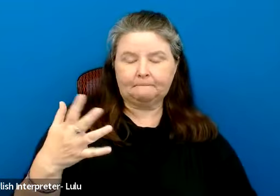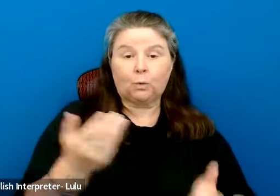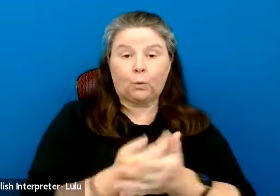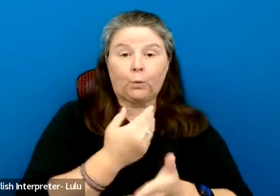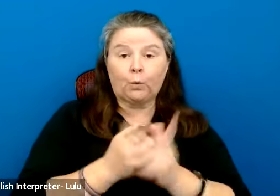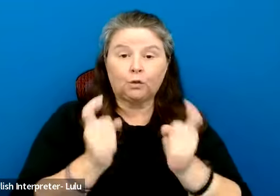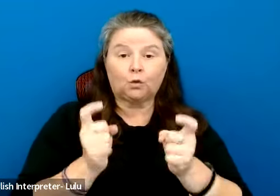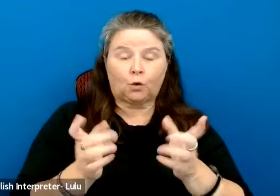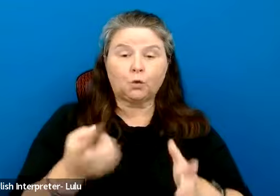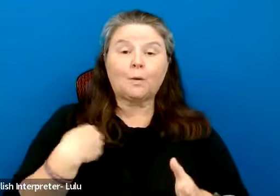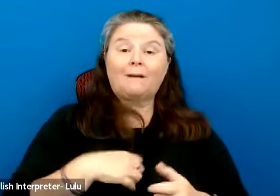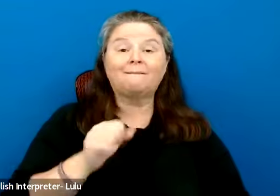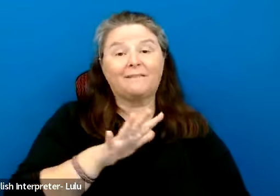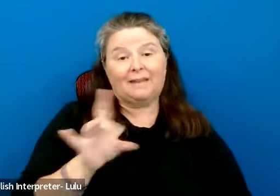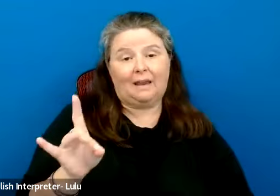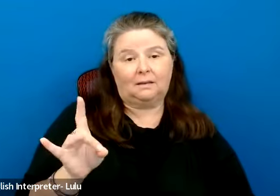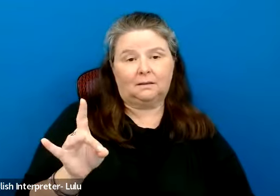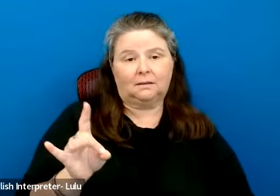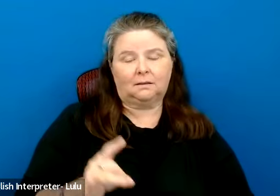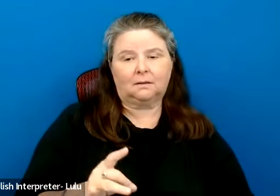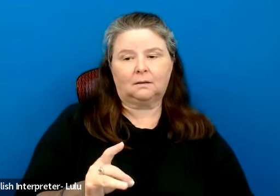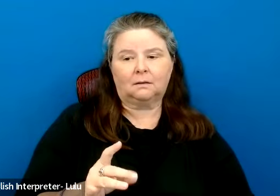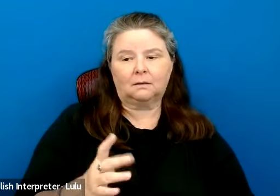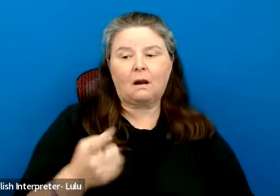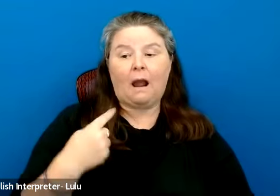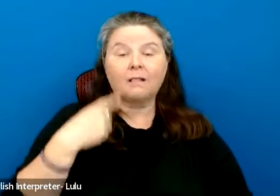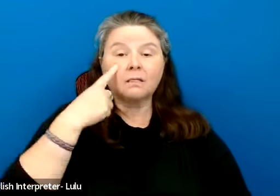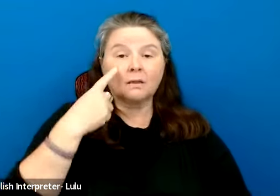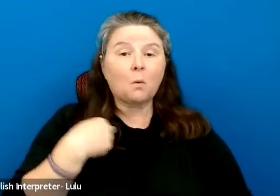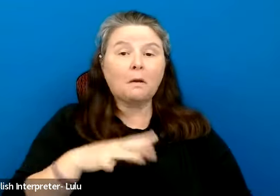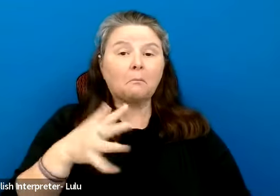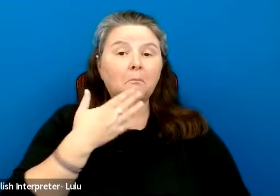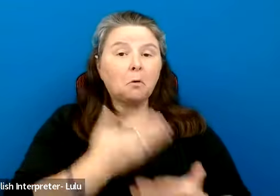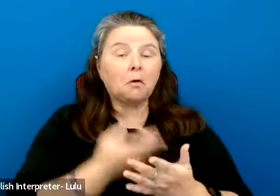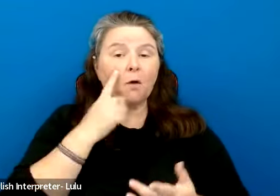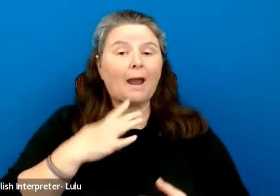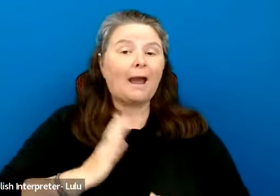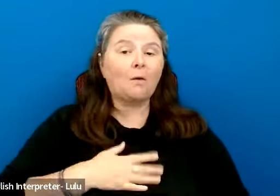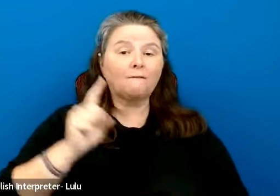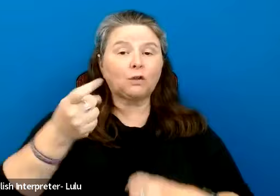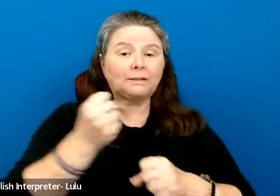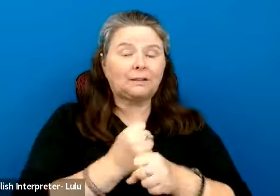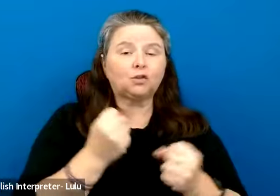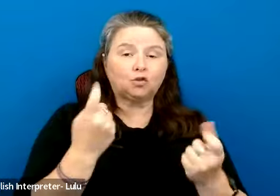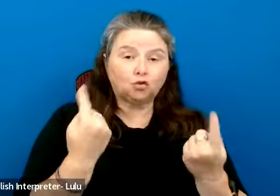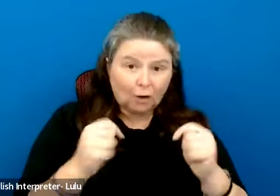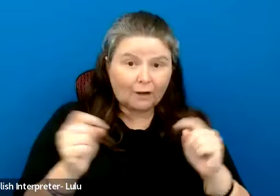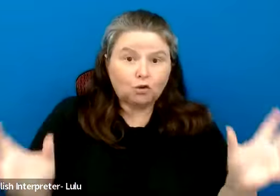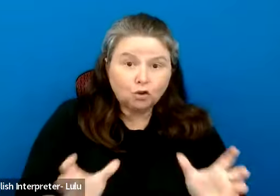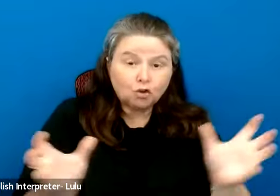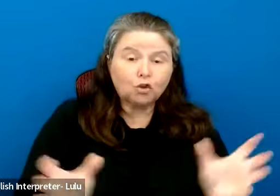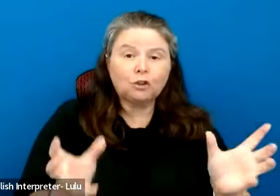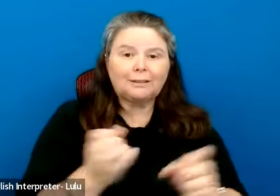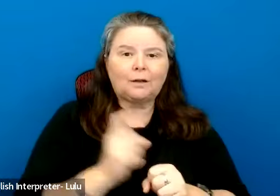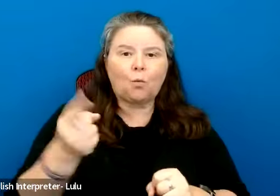new donors. We got 58. So I think we did pretty good for our first year of really trying to encourage getting the